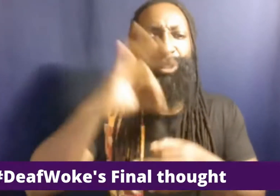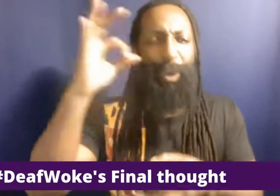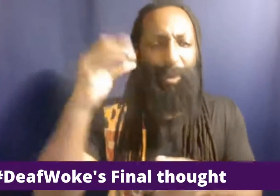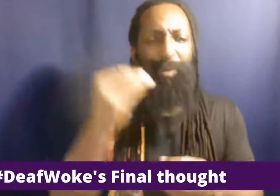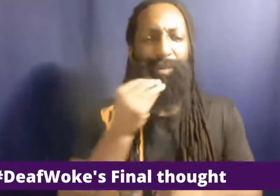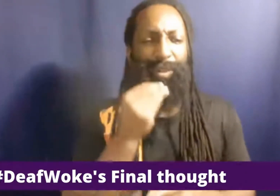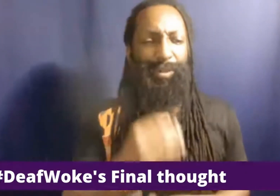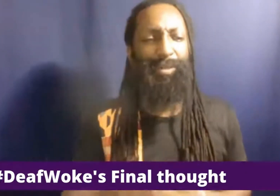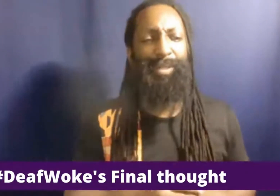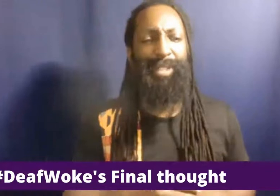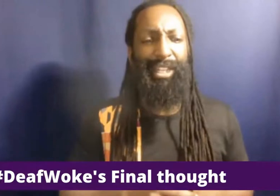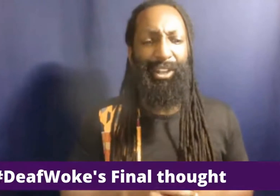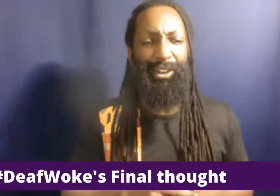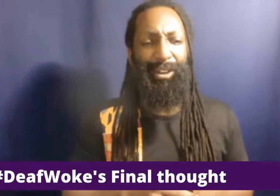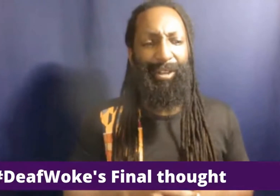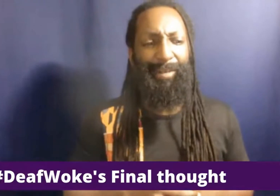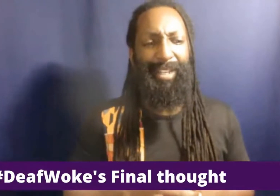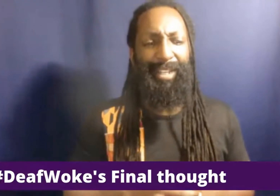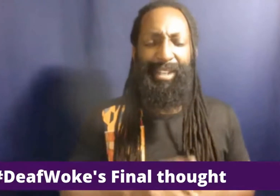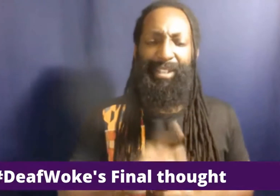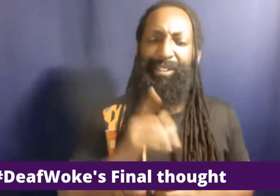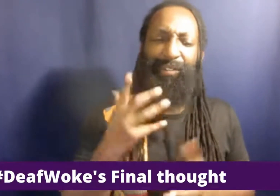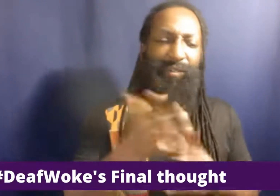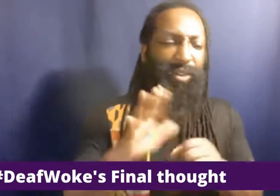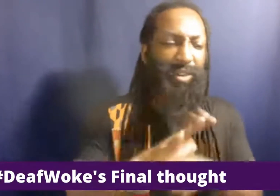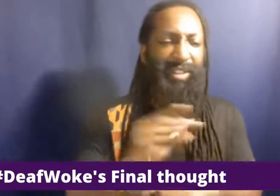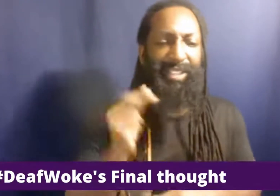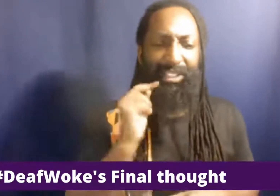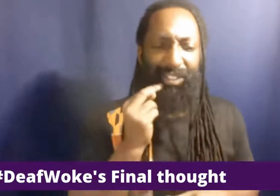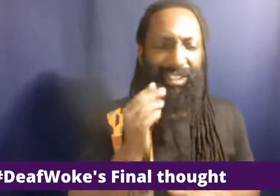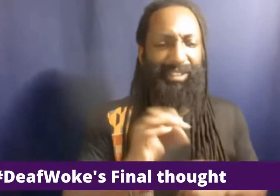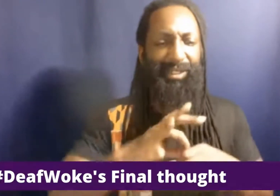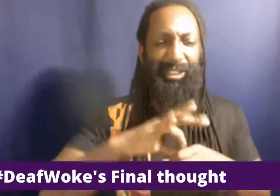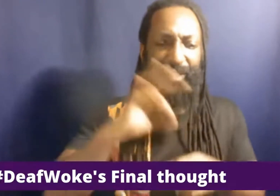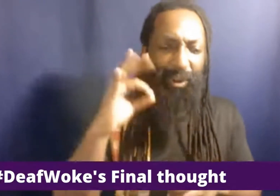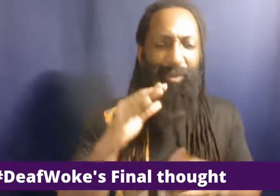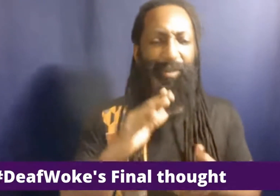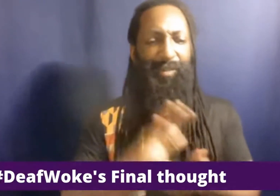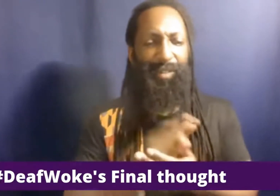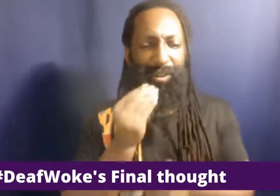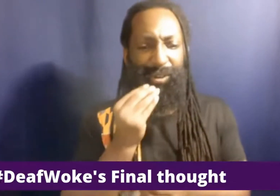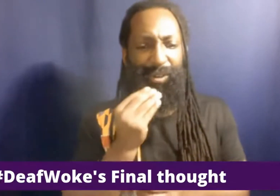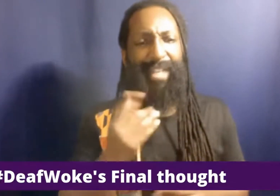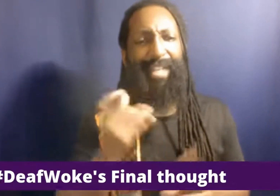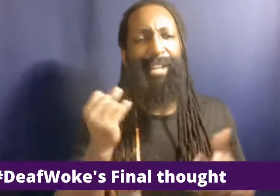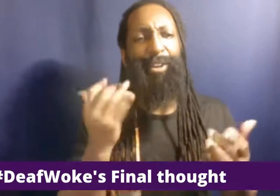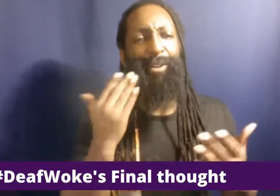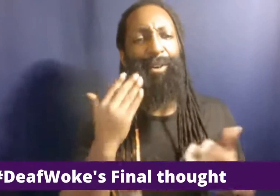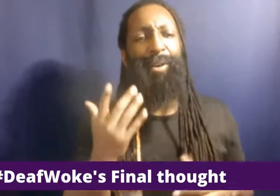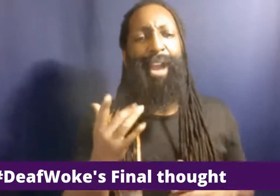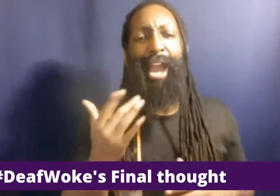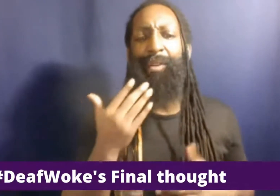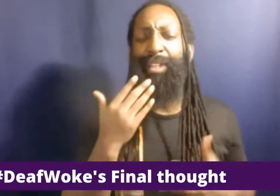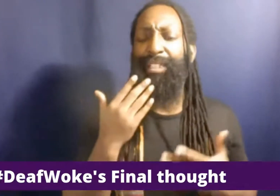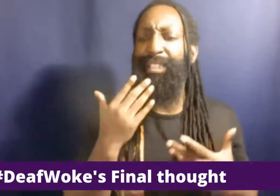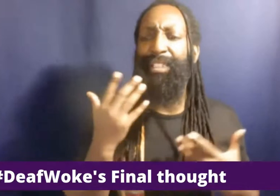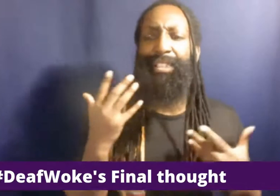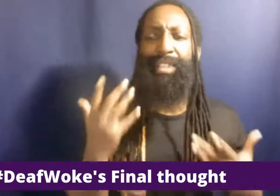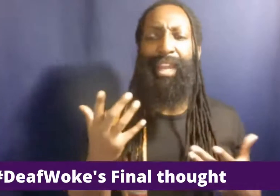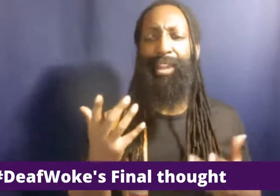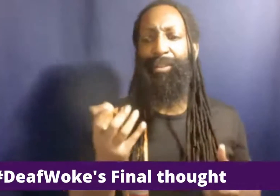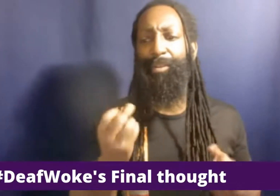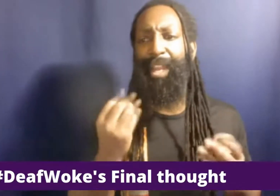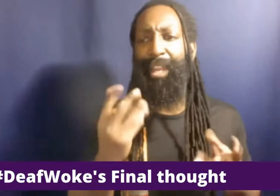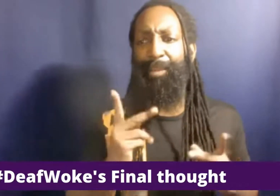got soul food. You know what I mean? Full of nutritional soul food. I want to